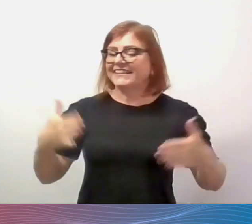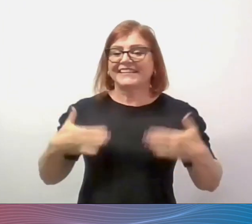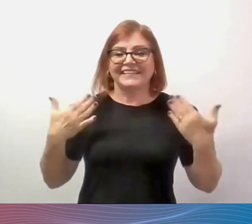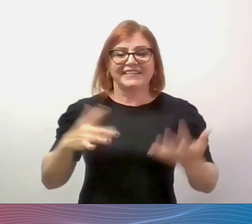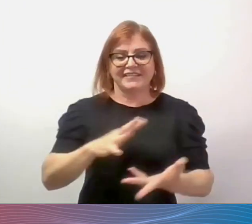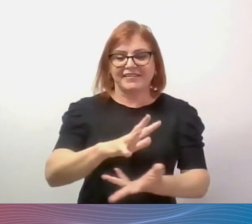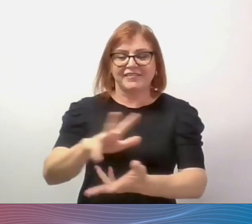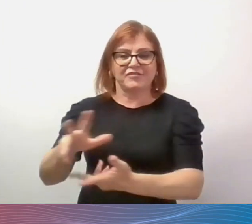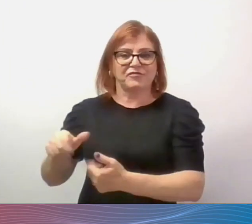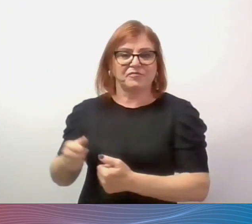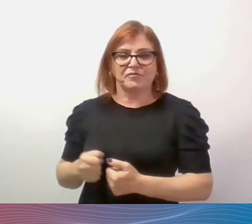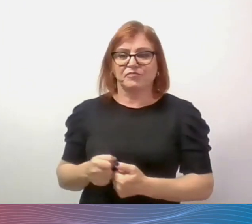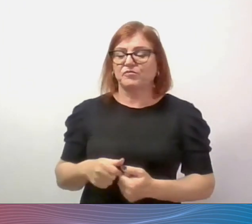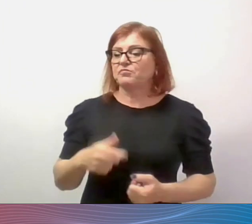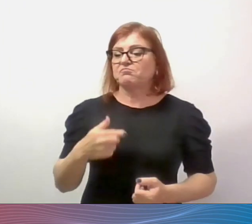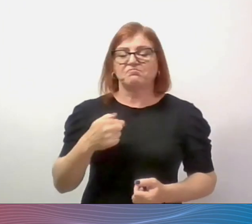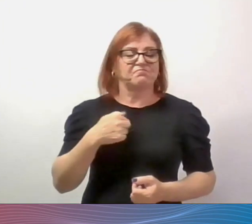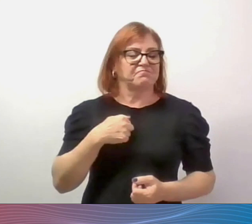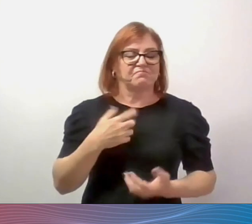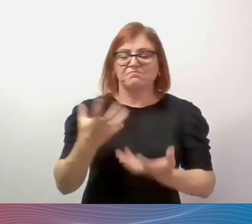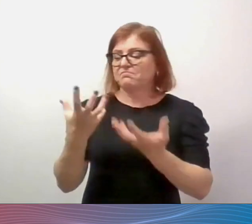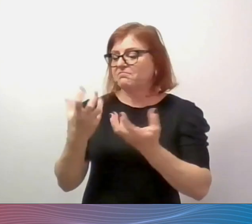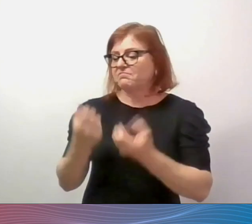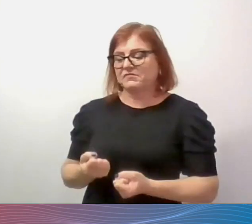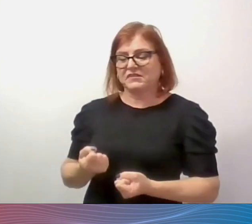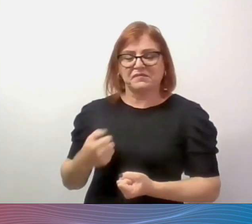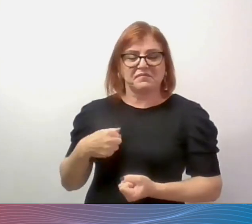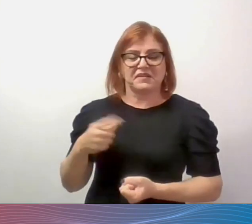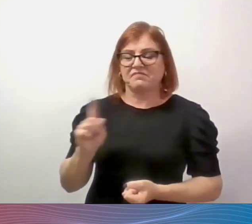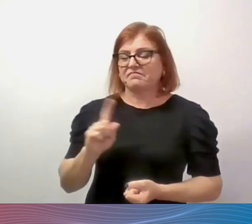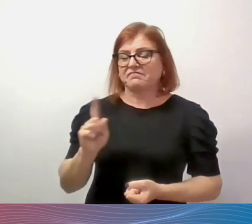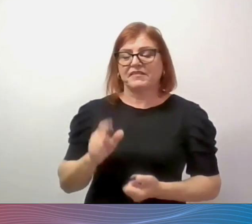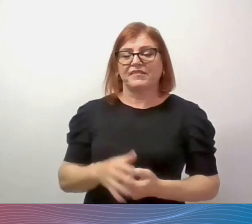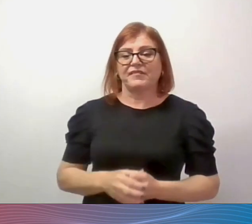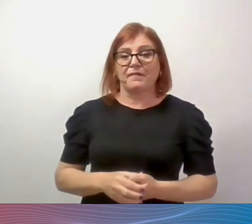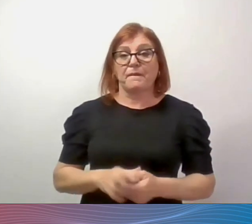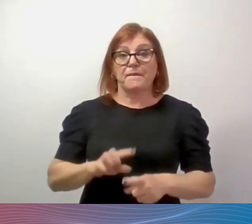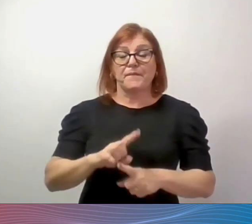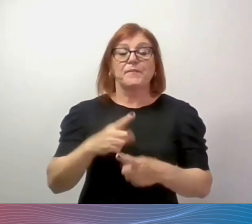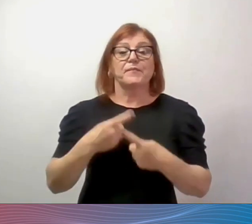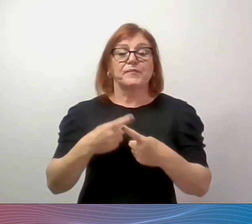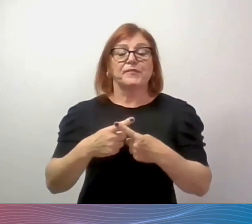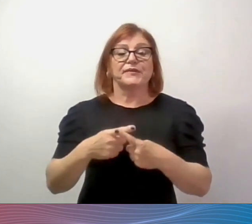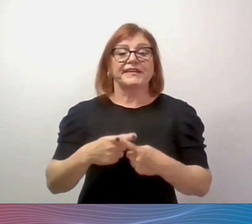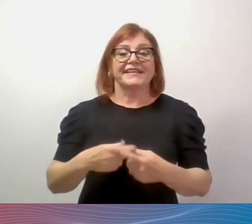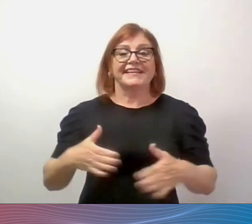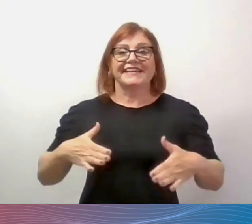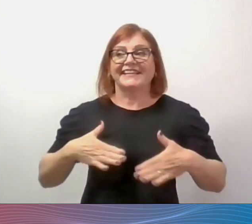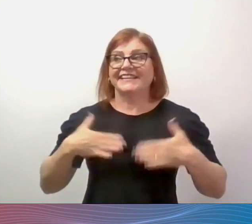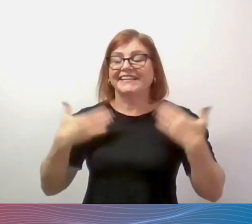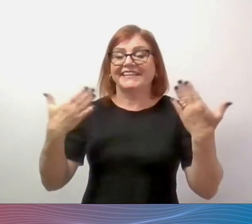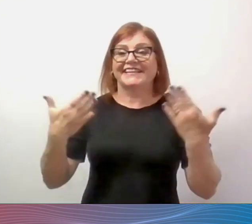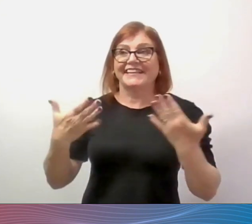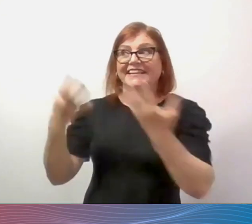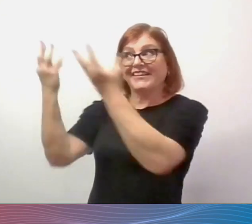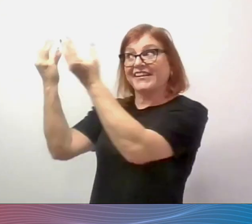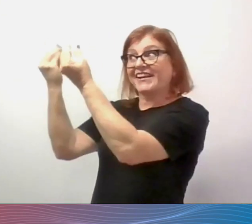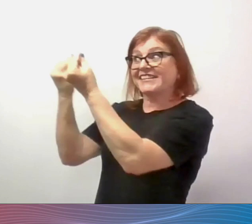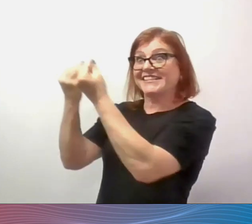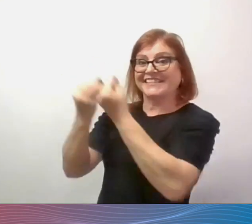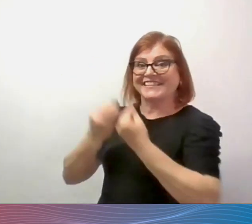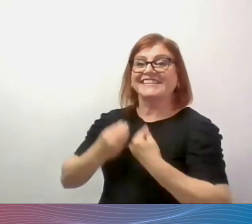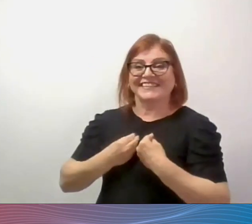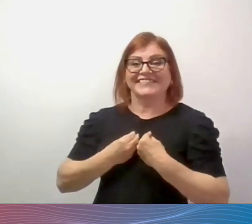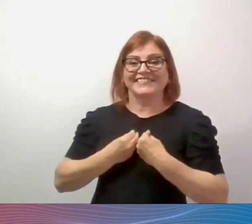that the world cannot give you. Essa alegria vem de Deus. This joy comes from God. Yes. E o meu mandamento é